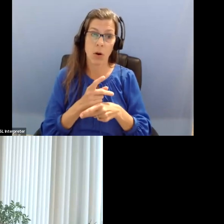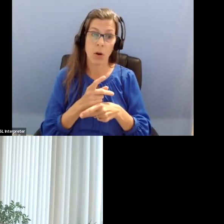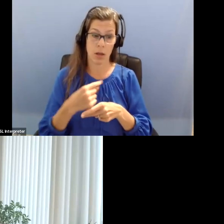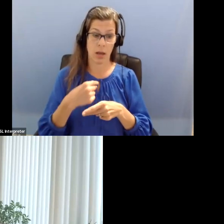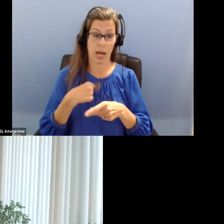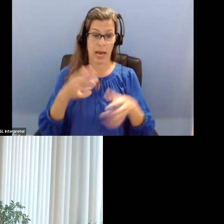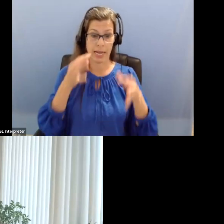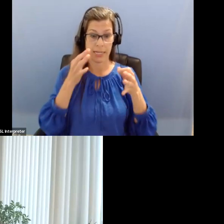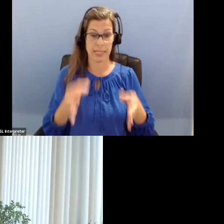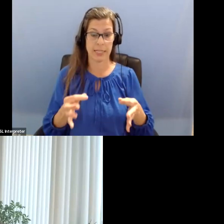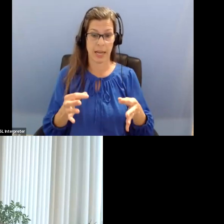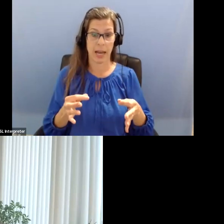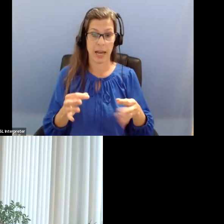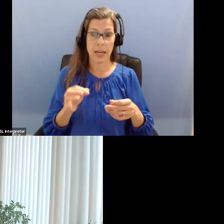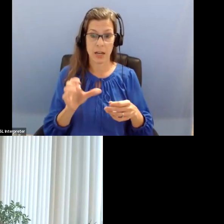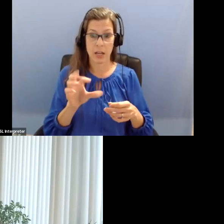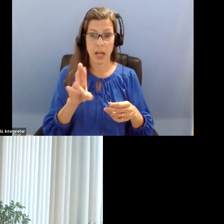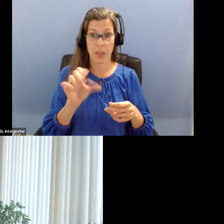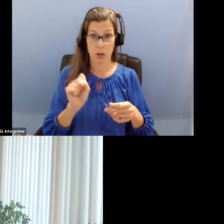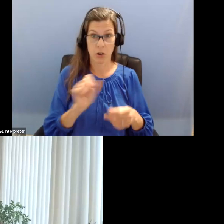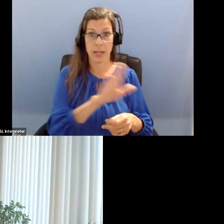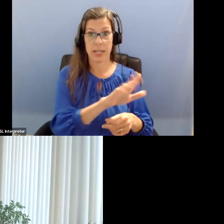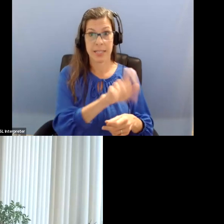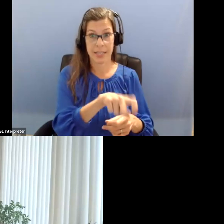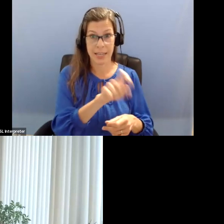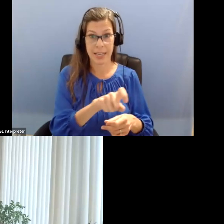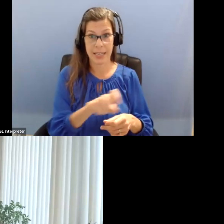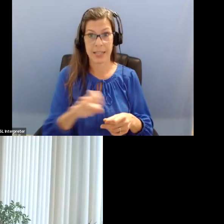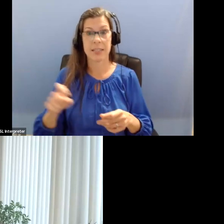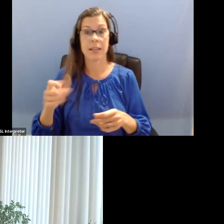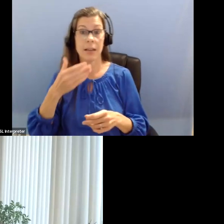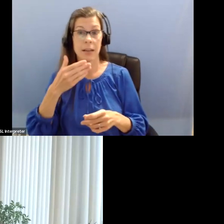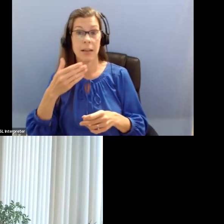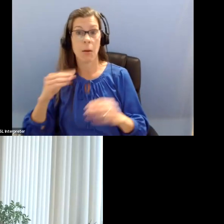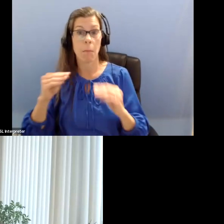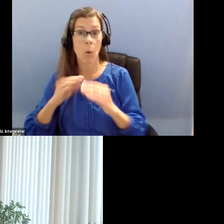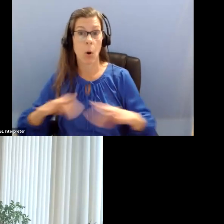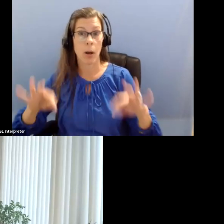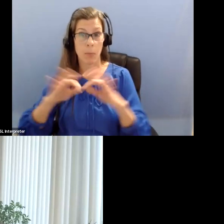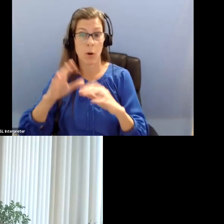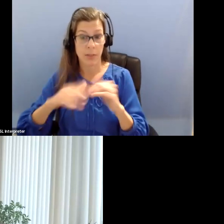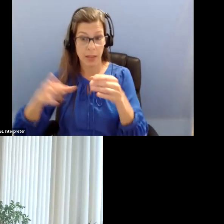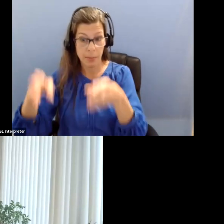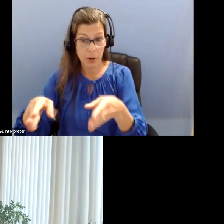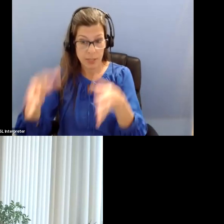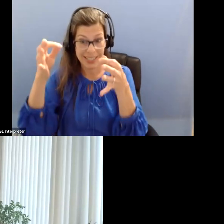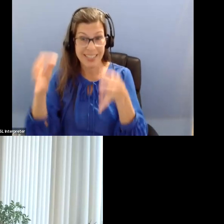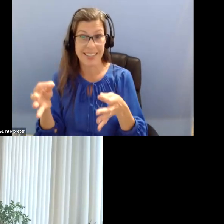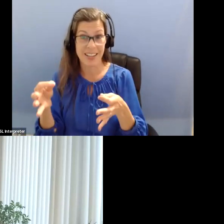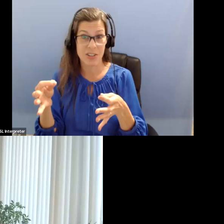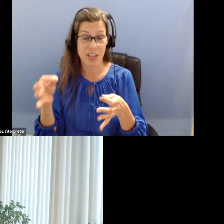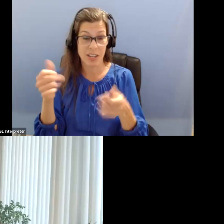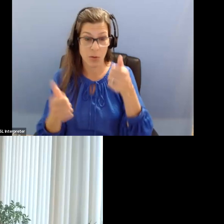needs of the CRIS are now greater than that person's choice and decision. And so from that standpoint, I think I am